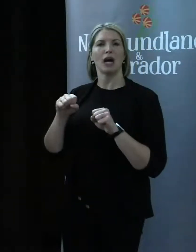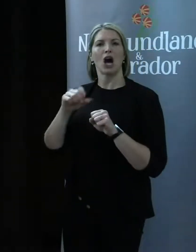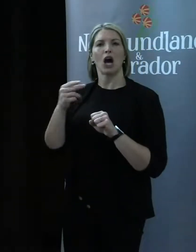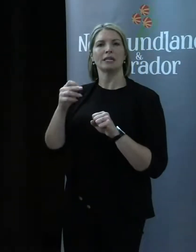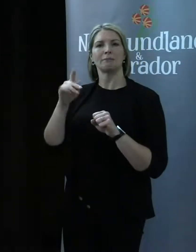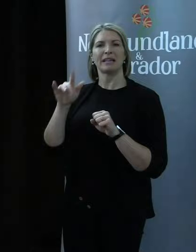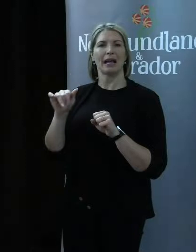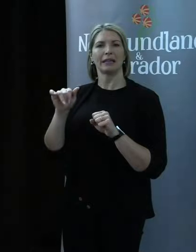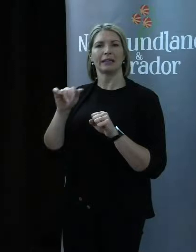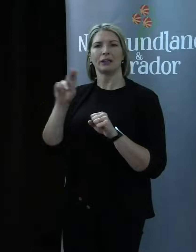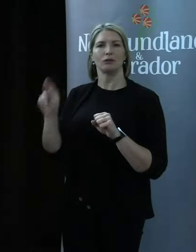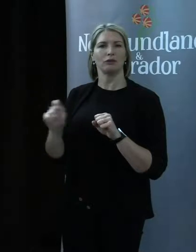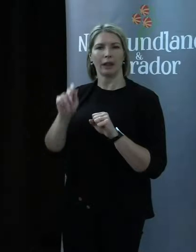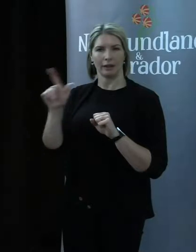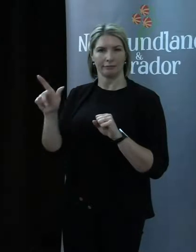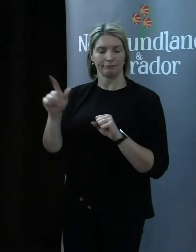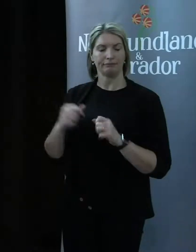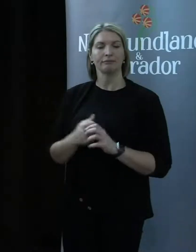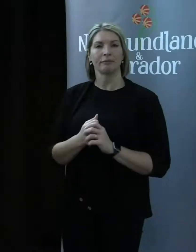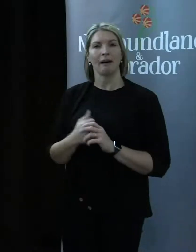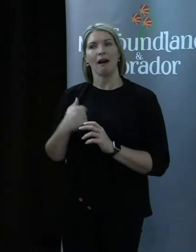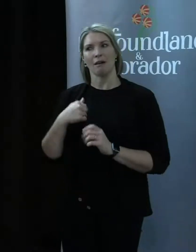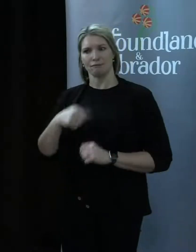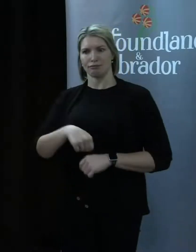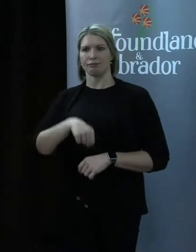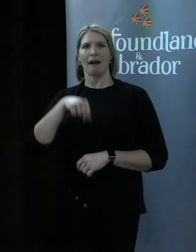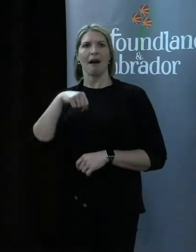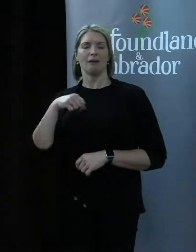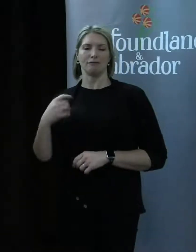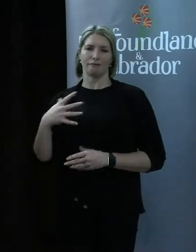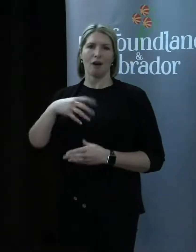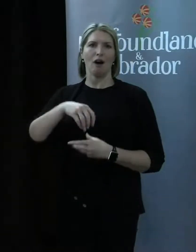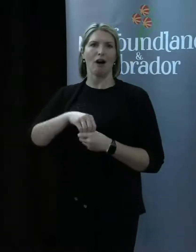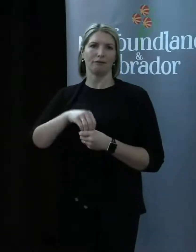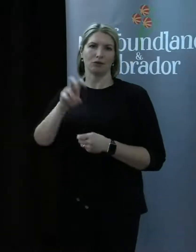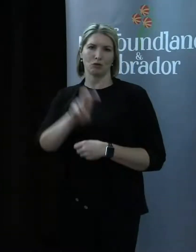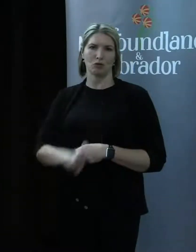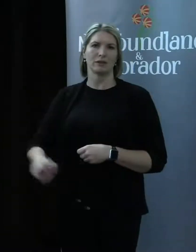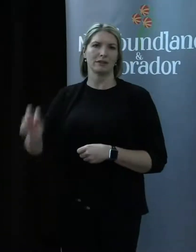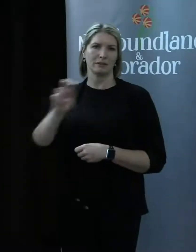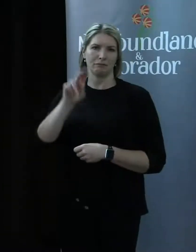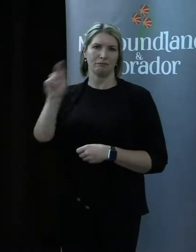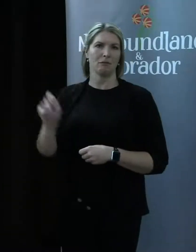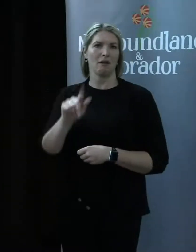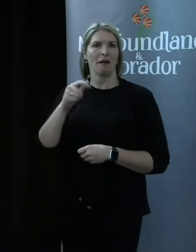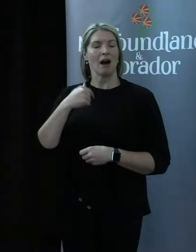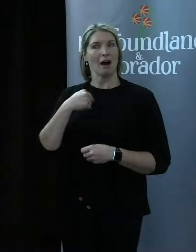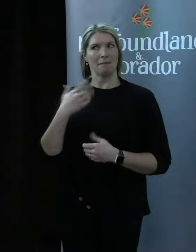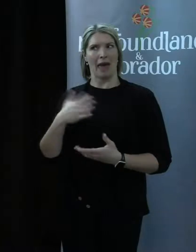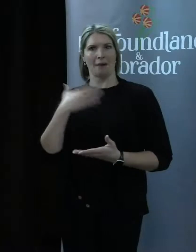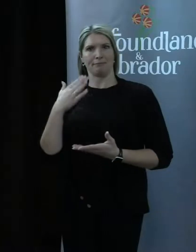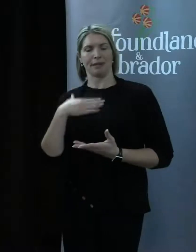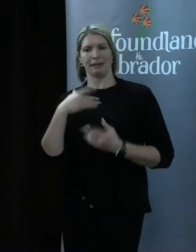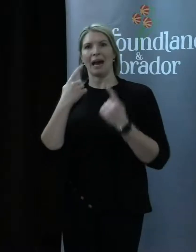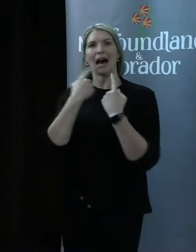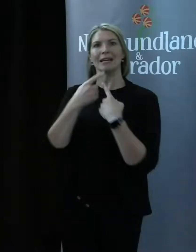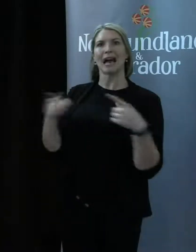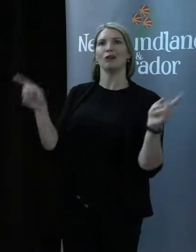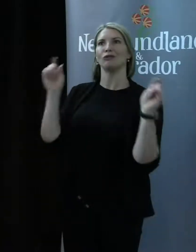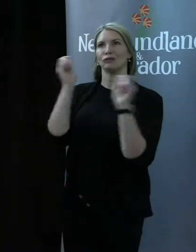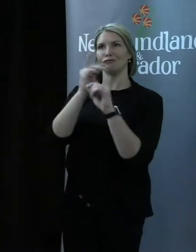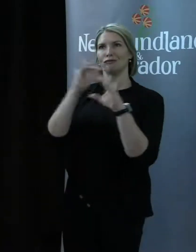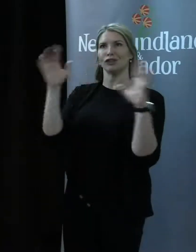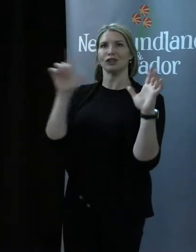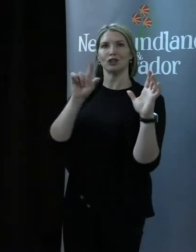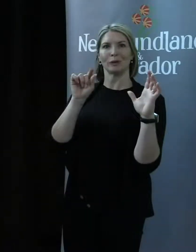As part of the provincial tourism industry, I feel very fortunate to help present Vision 26 to you all here today. This